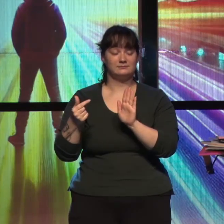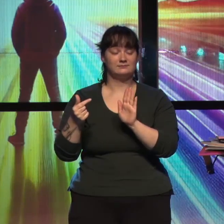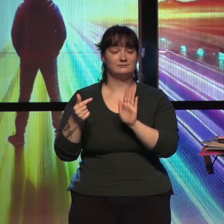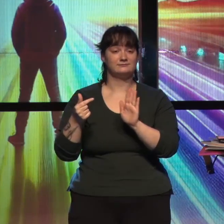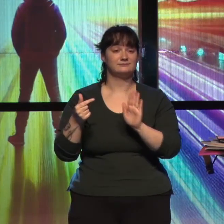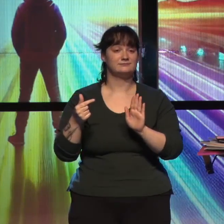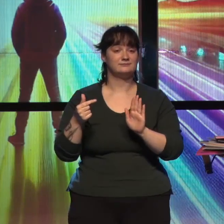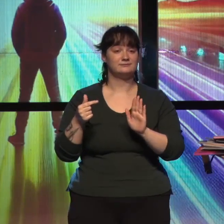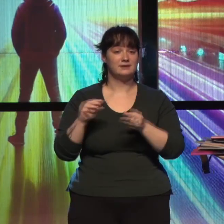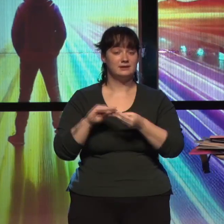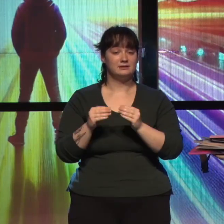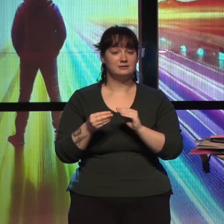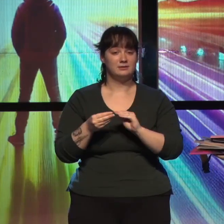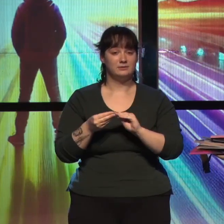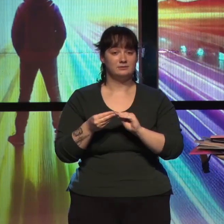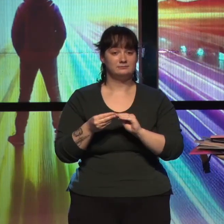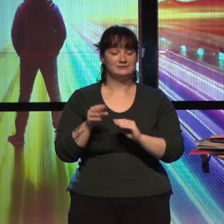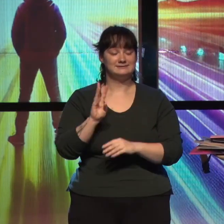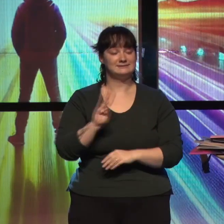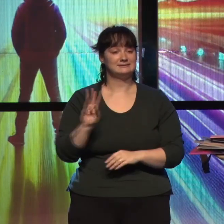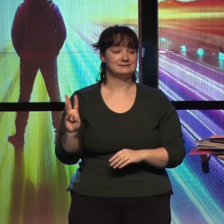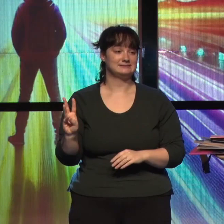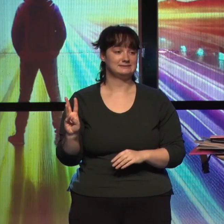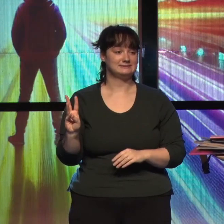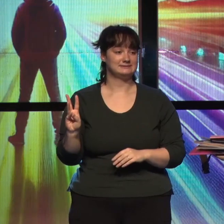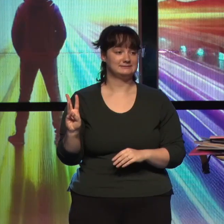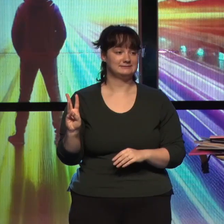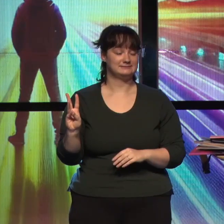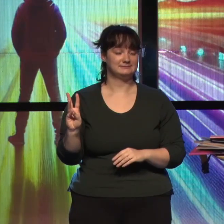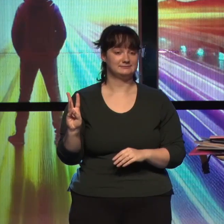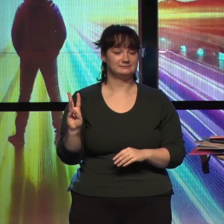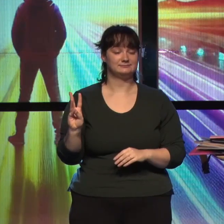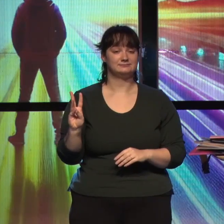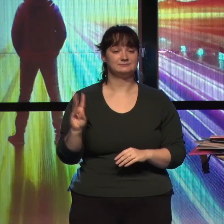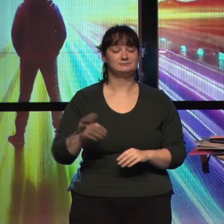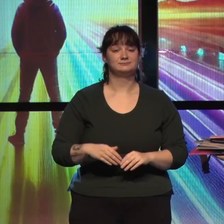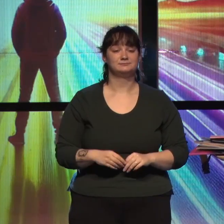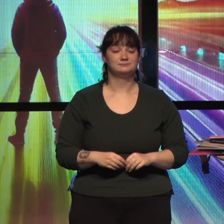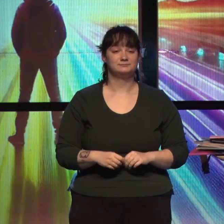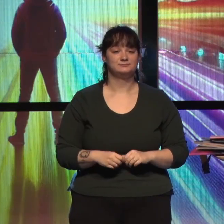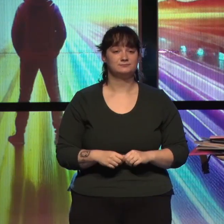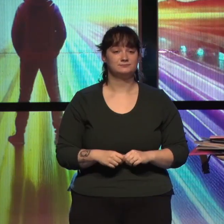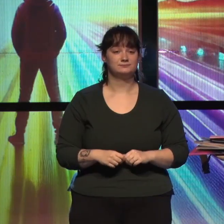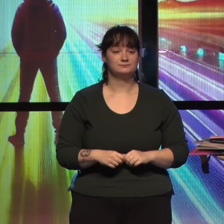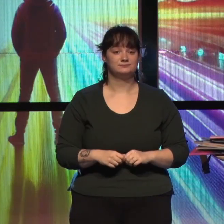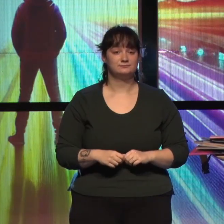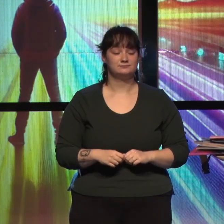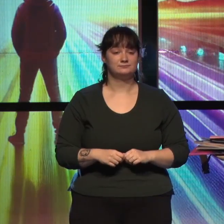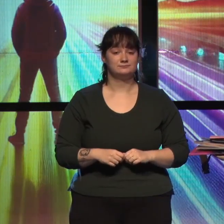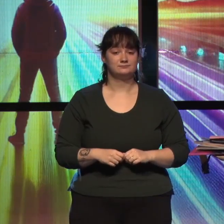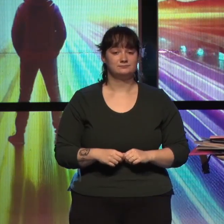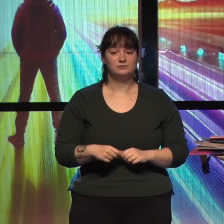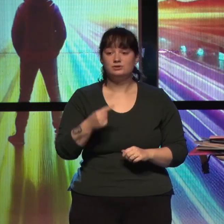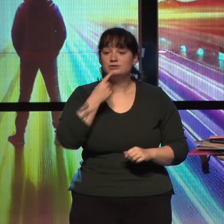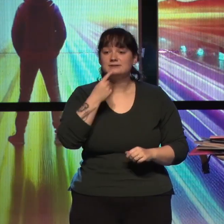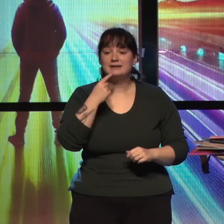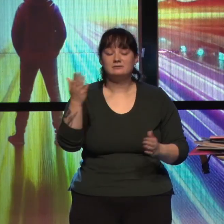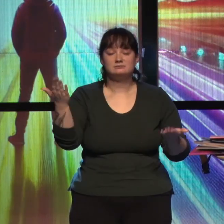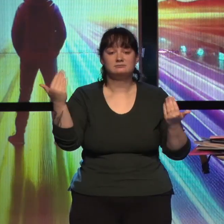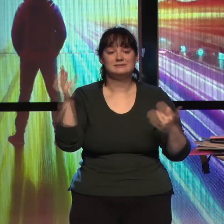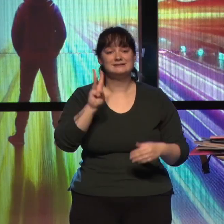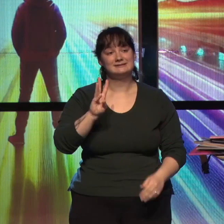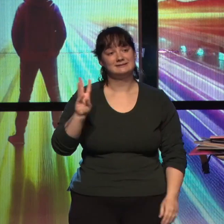it out loud. You will not say it. 666 is the number, people. 666, okay? Like, just find freedom. Say it out loud with me.